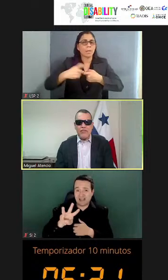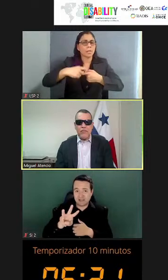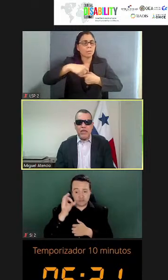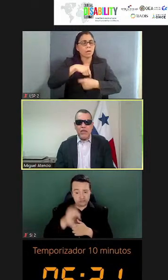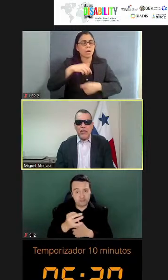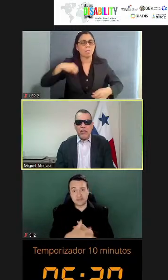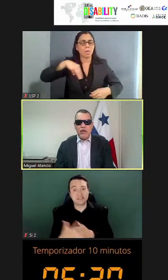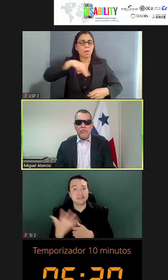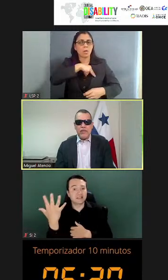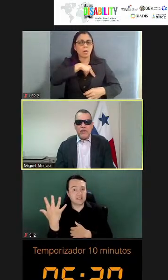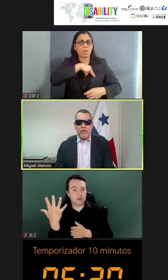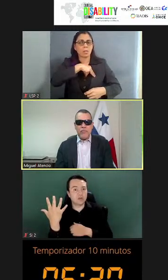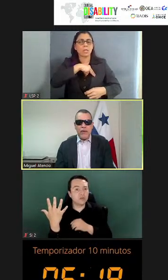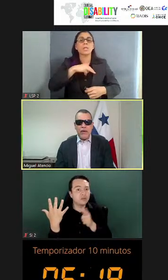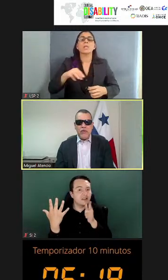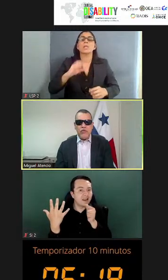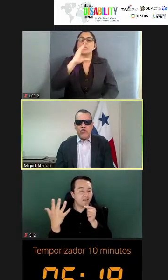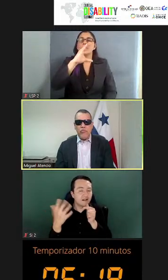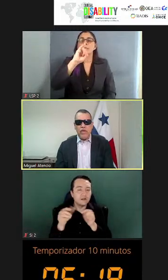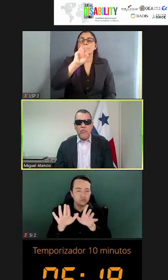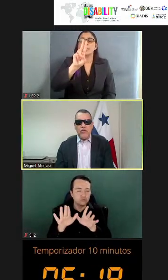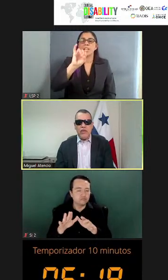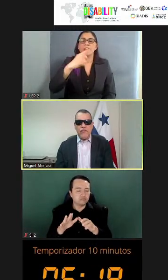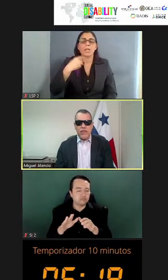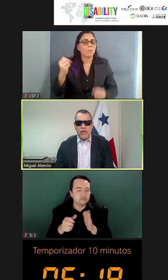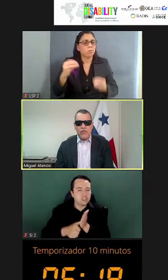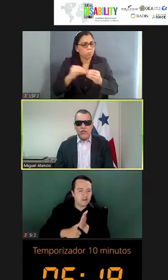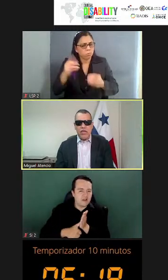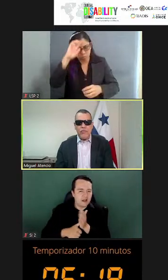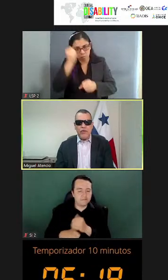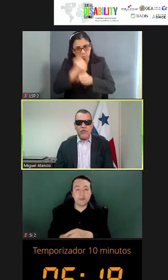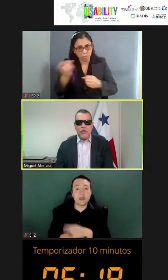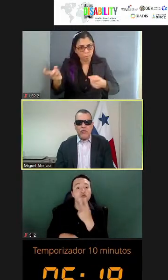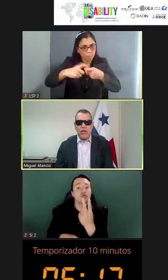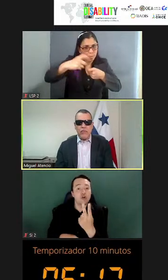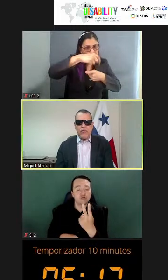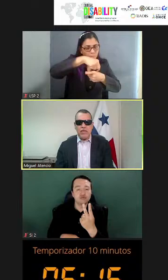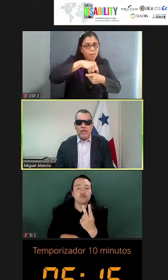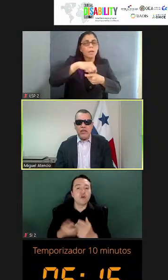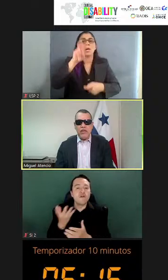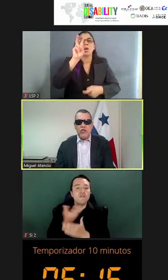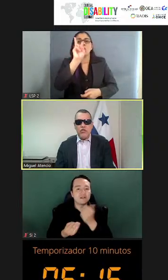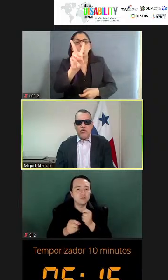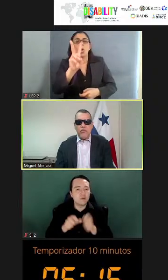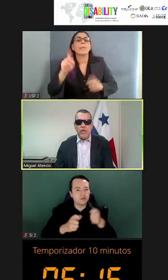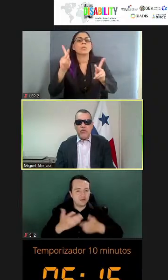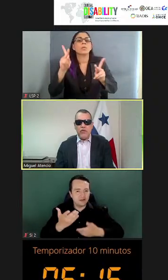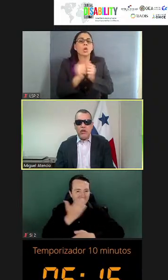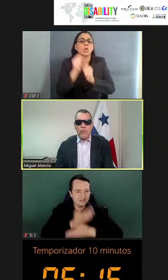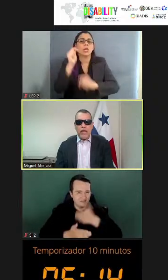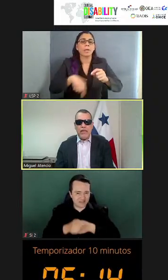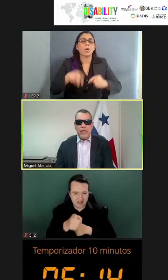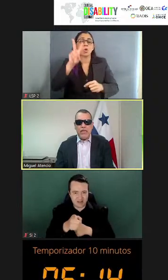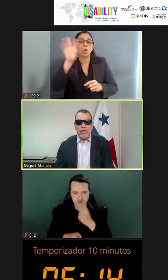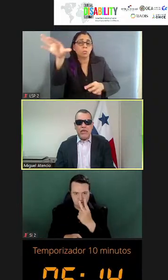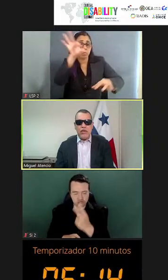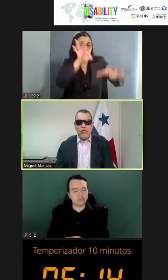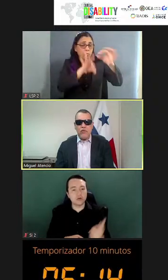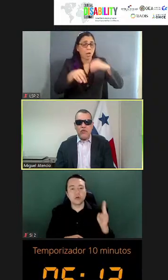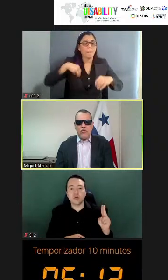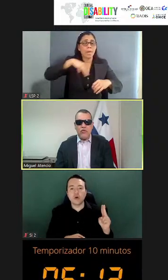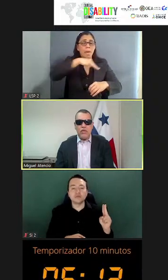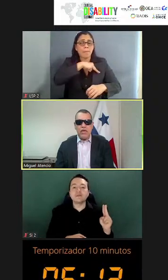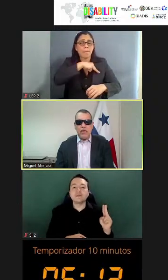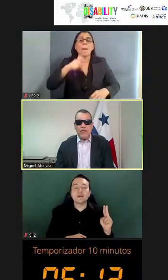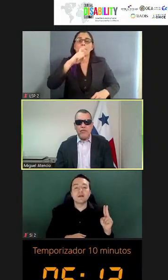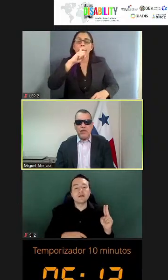the participation of civil society members we have two members of the federation of persons with disabilities